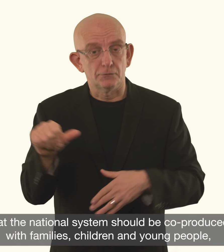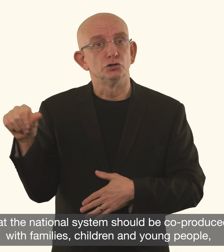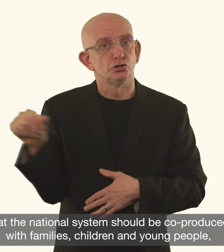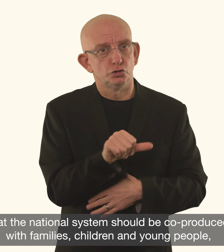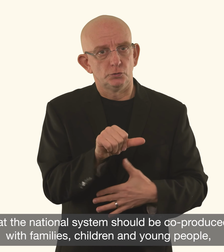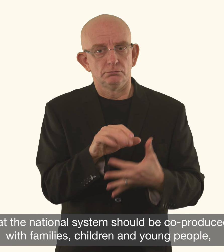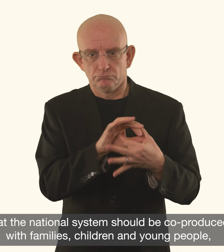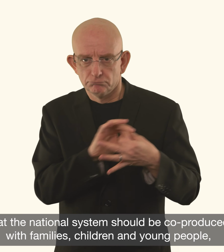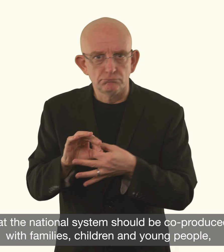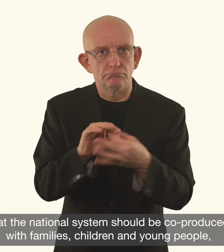children and young people.